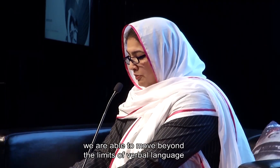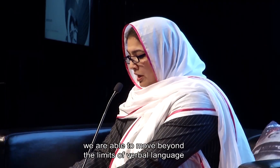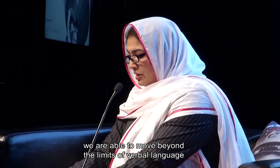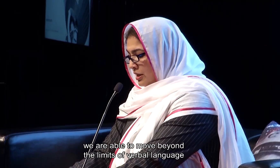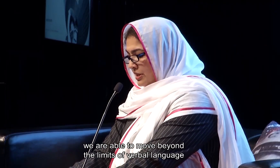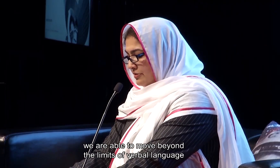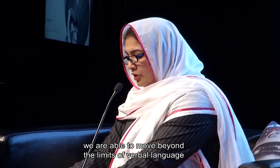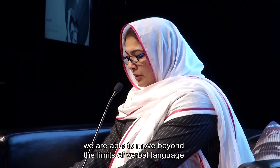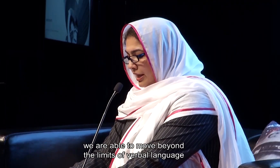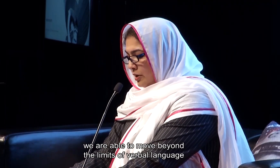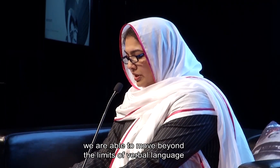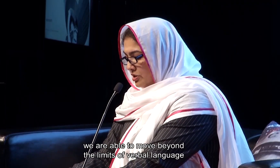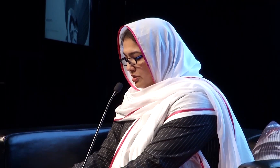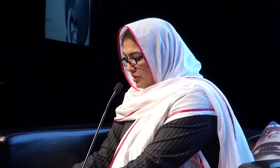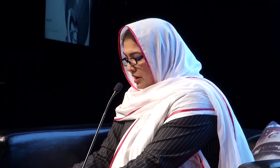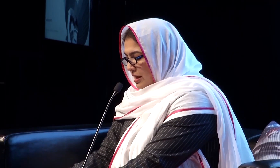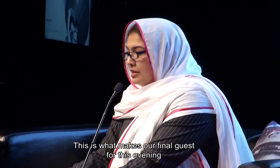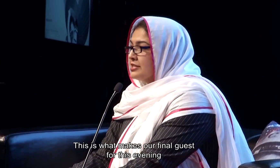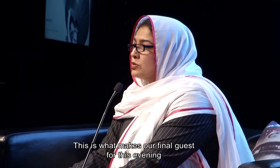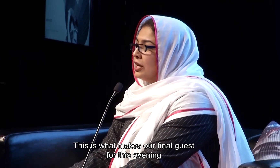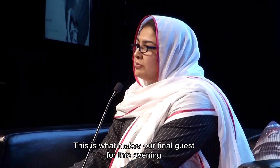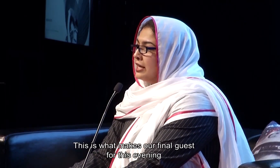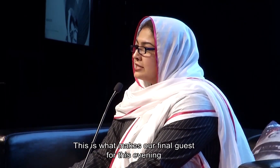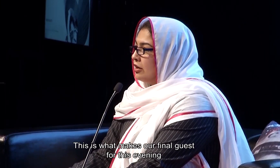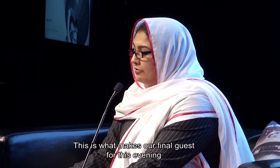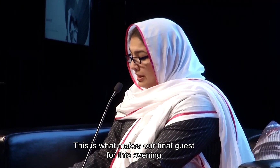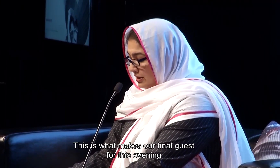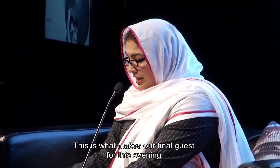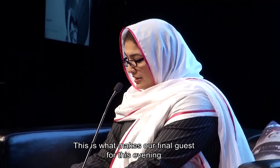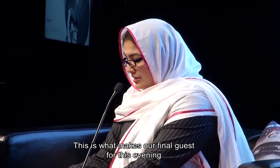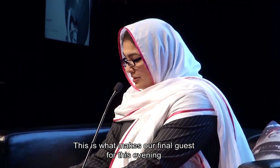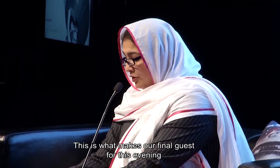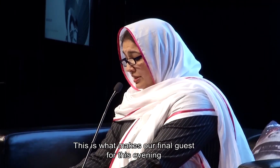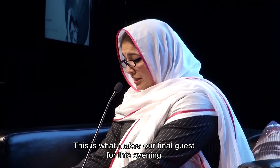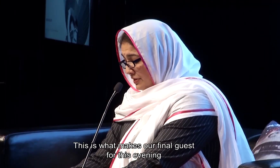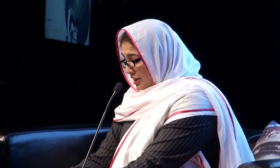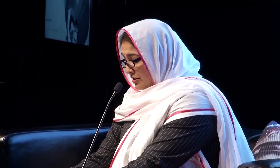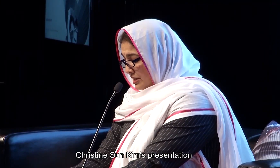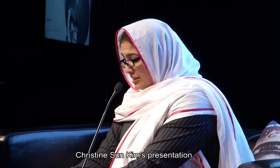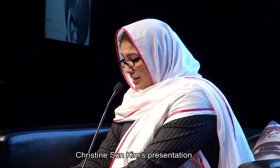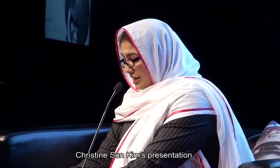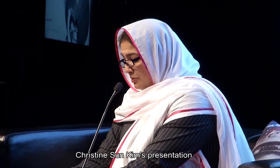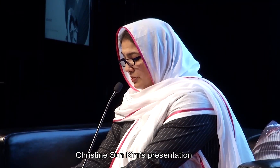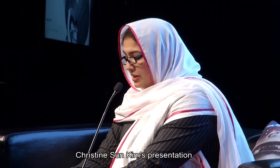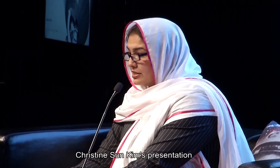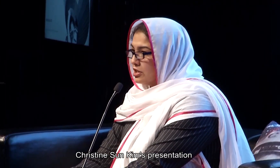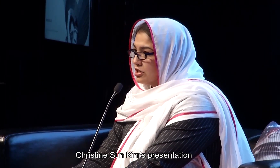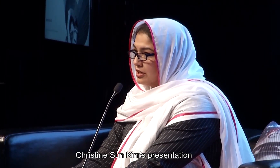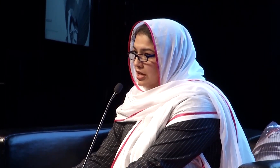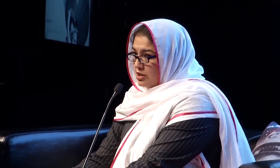beyond the limits of verbal language. This is what makes our final guest for this evening, Christine Sun Kim's presentation,